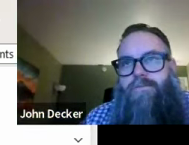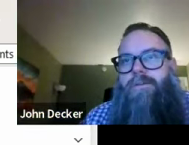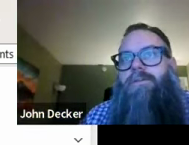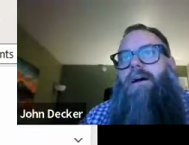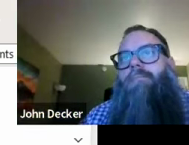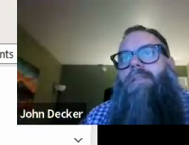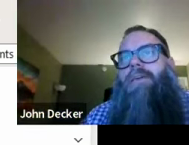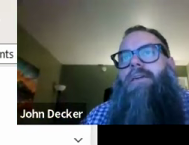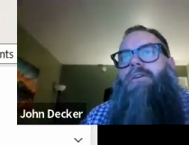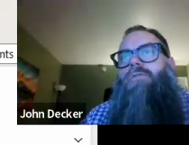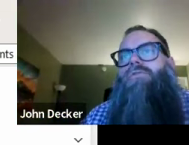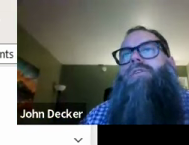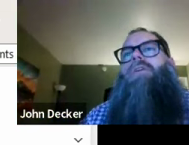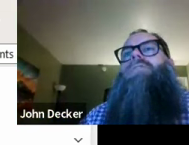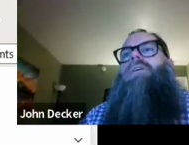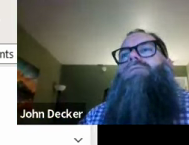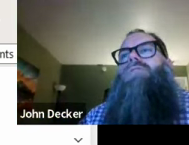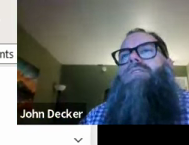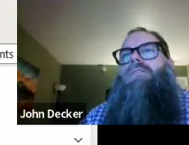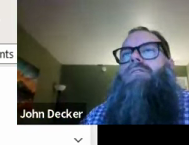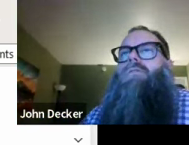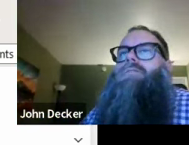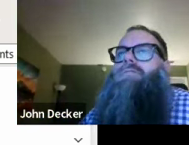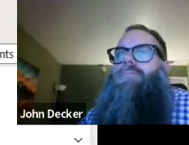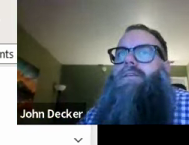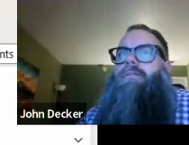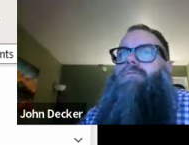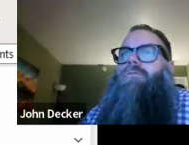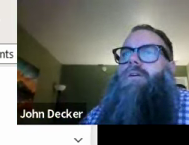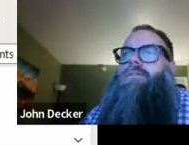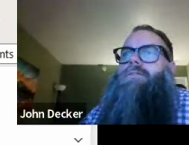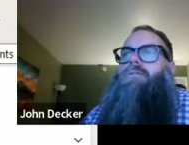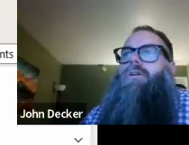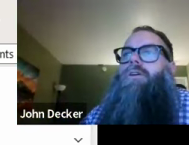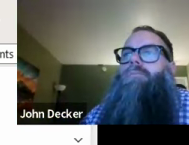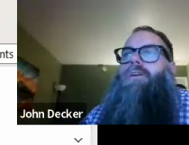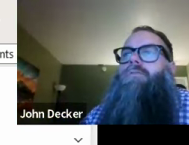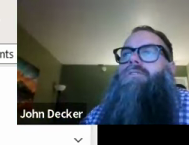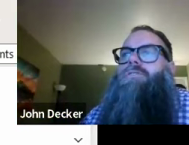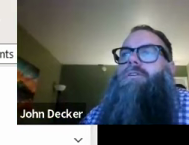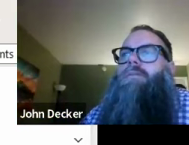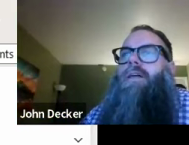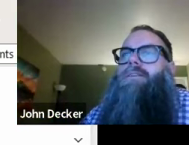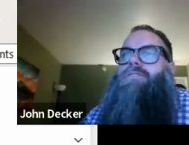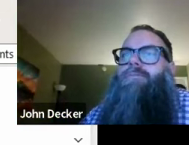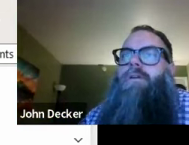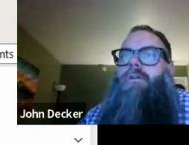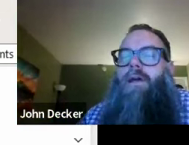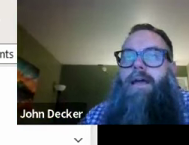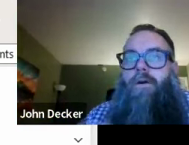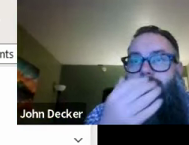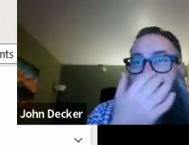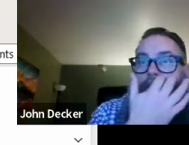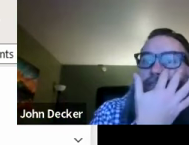that service. So let me go through the calculator first, and then I'll go into the billing real quickly. So you're picking which it applies